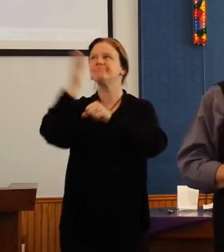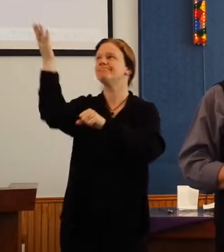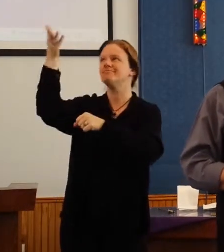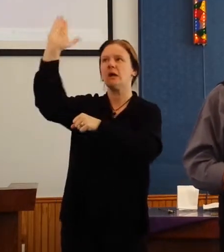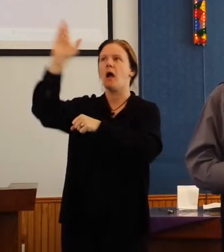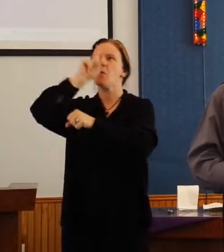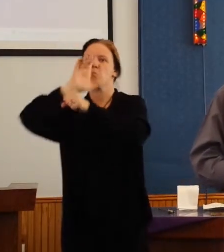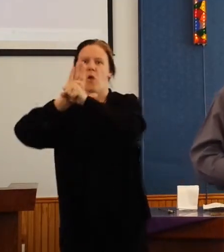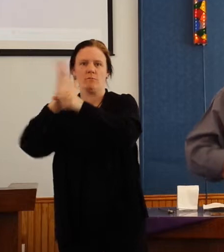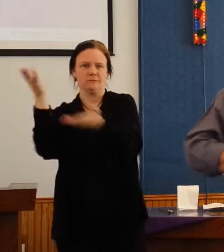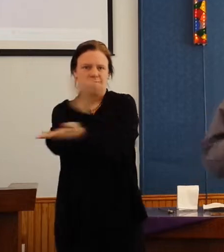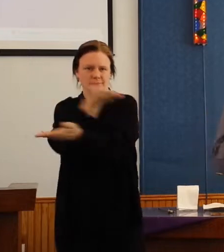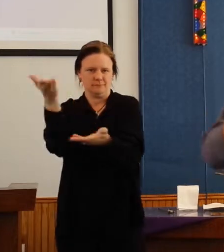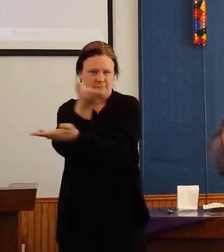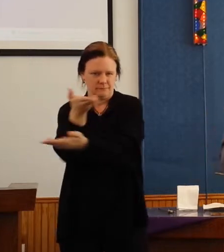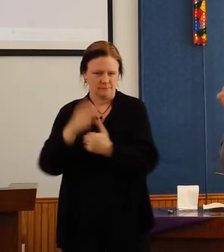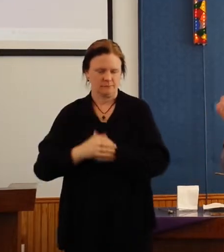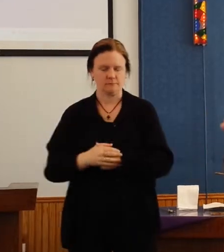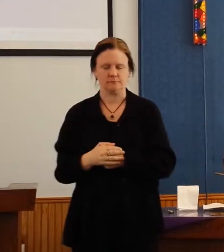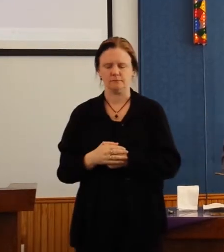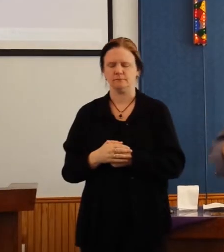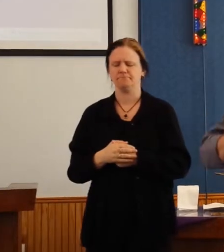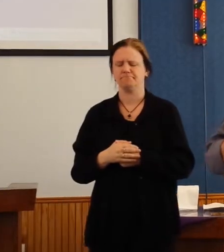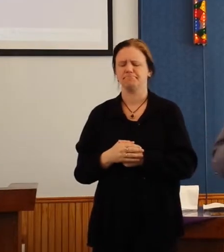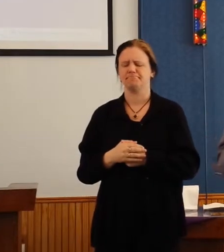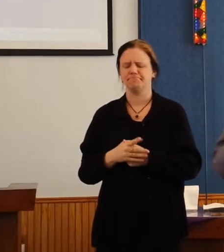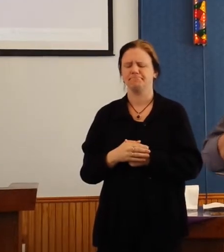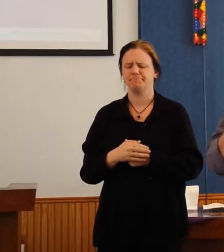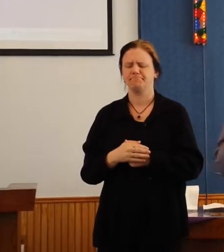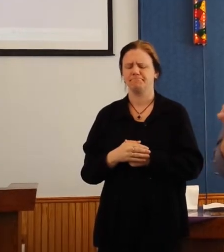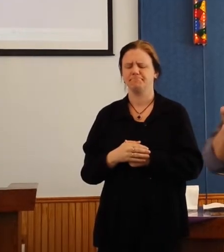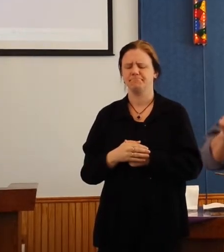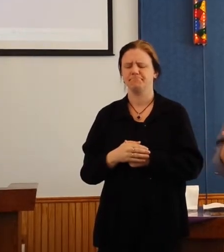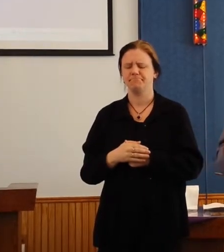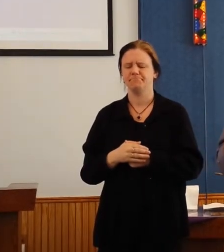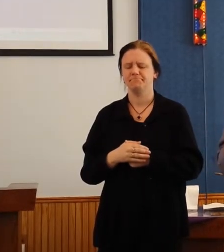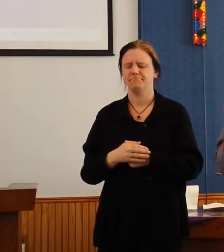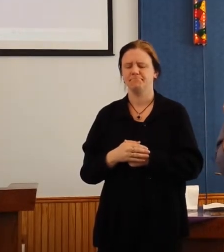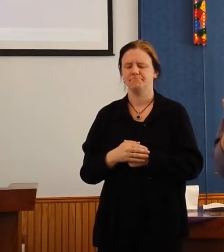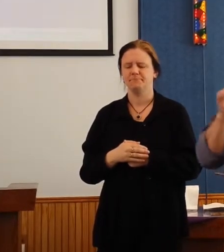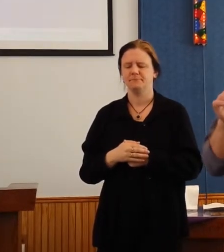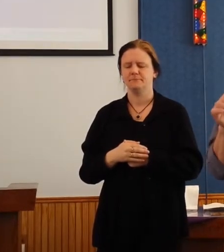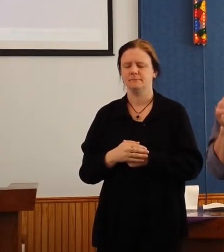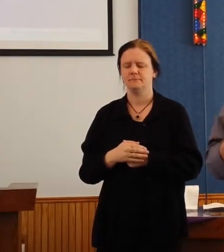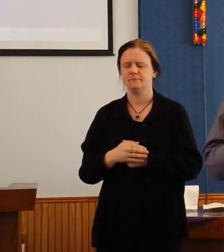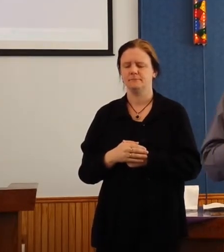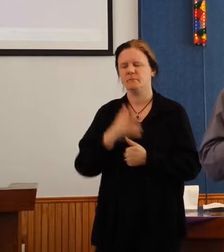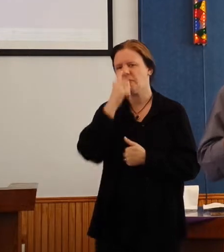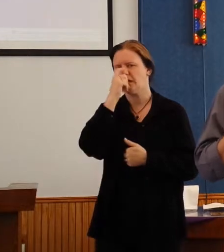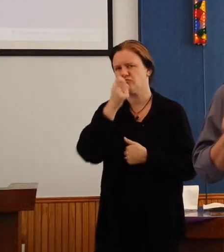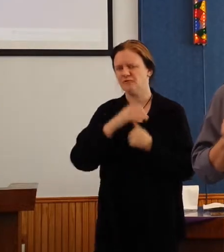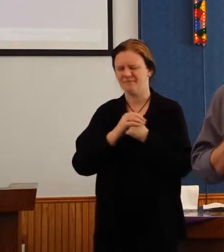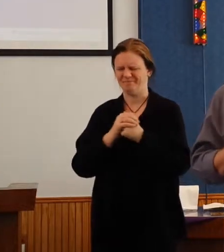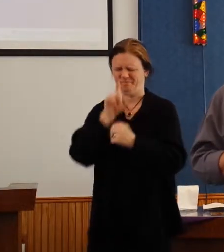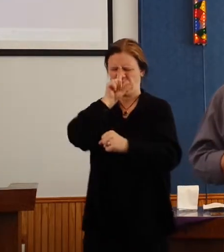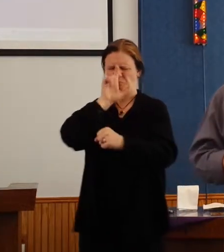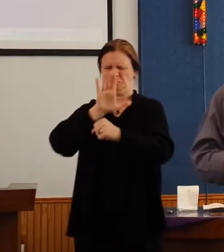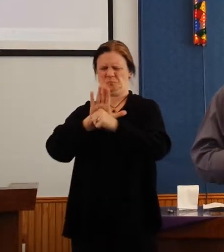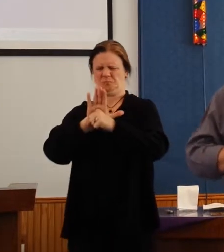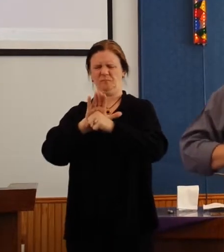us. Now, the first thing I became curious about from today's first reading was a definition of the word